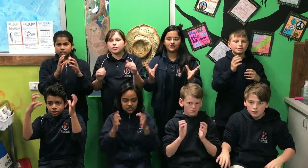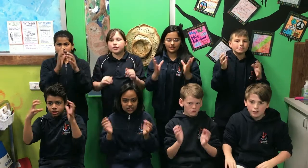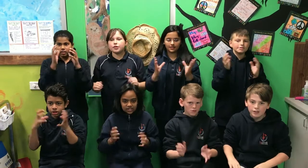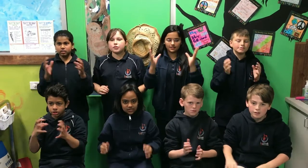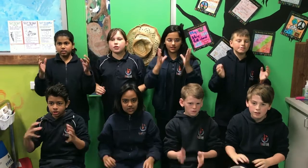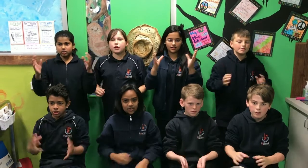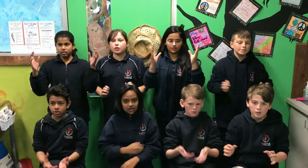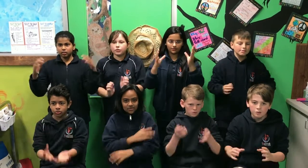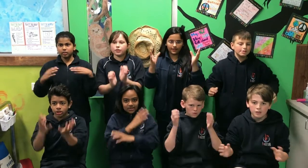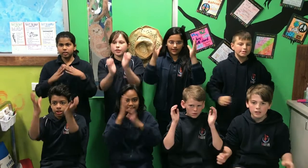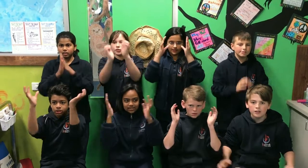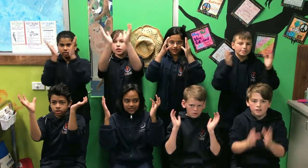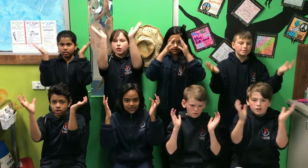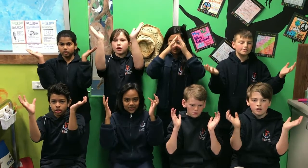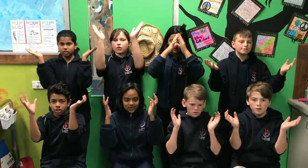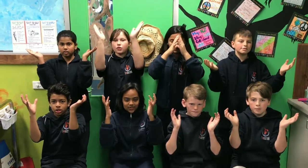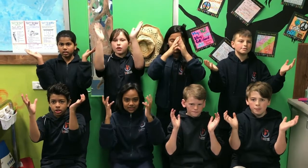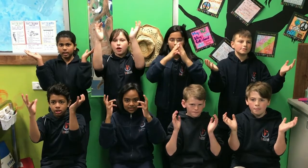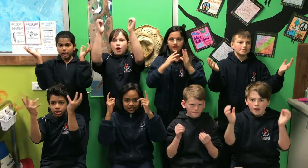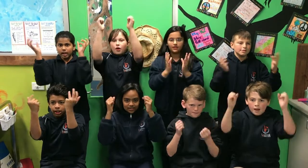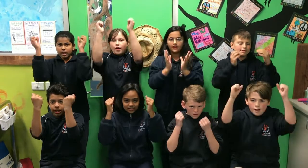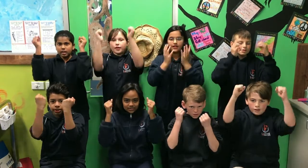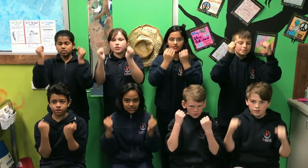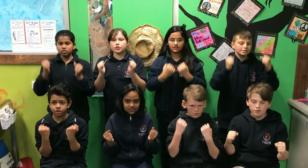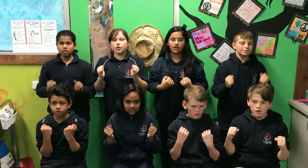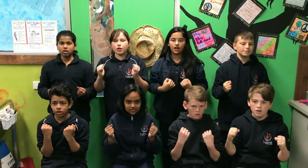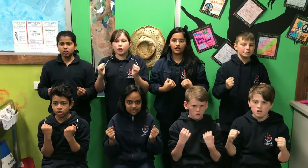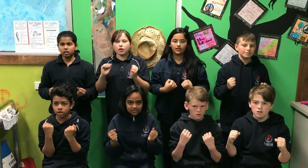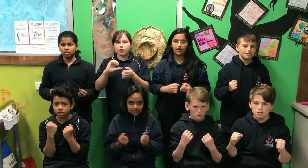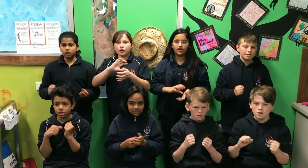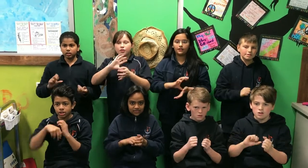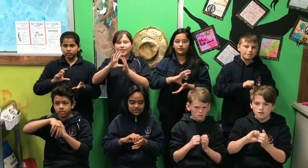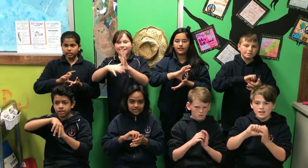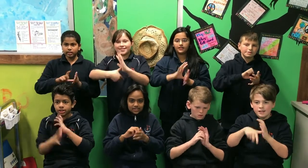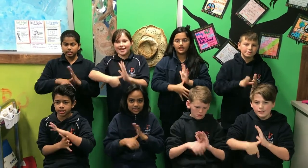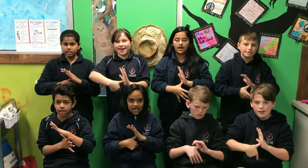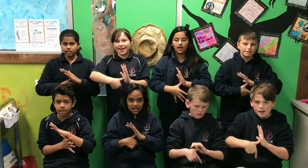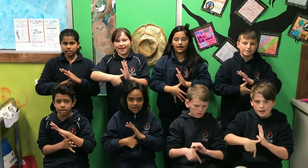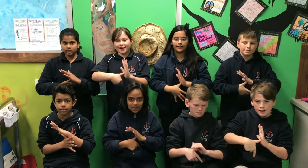trees grow in tall, and stronger in time.